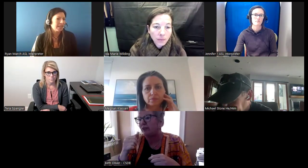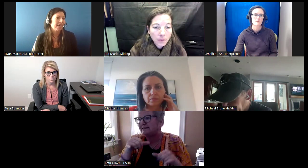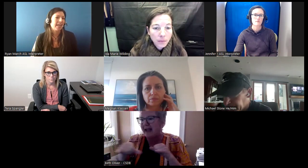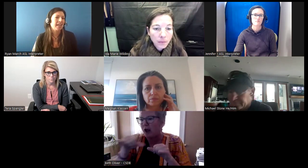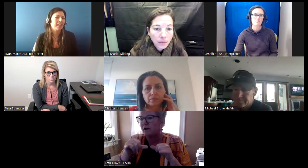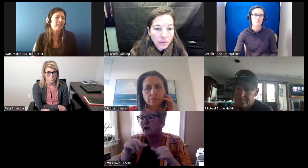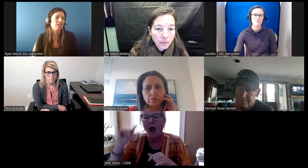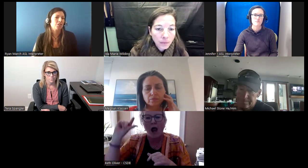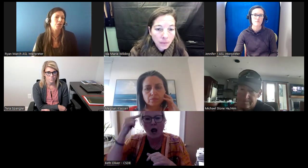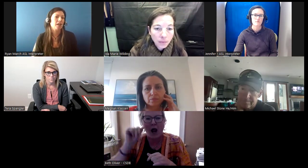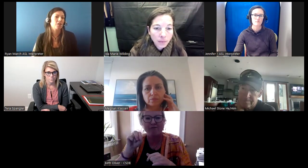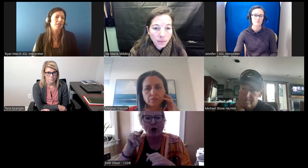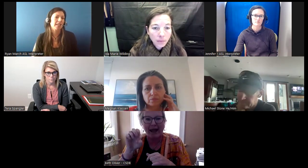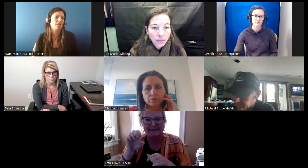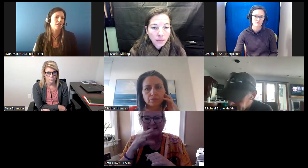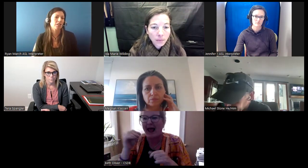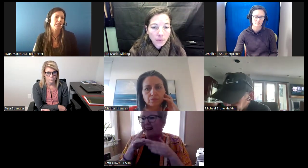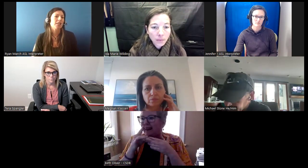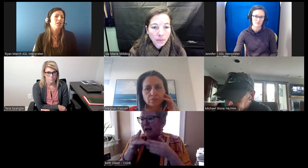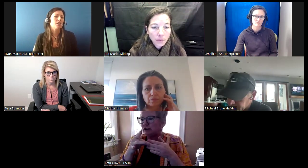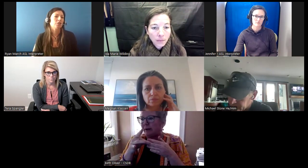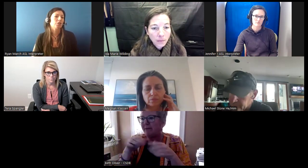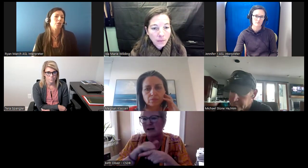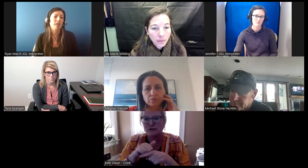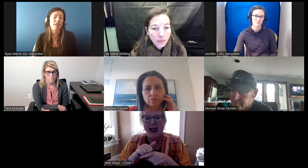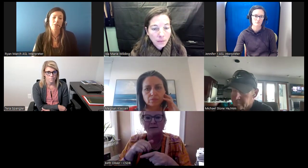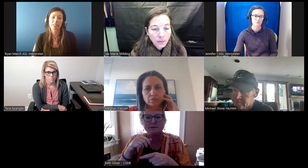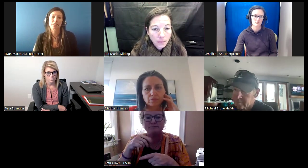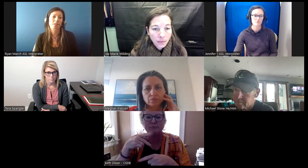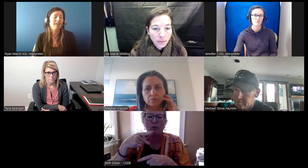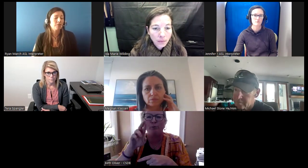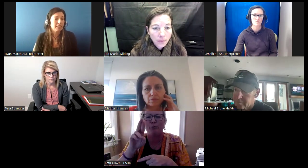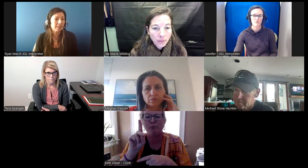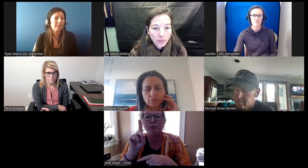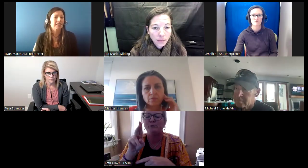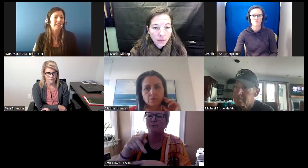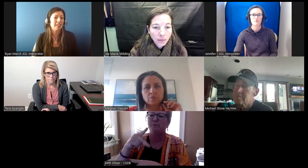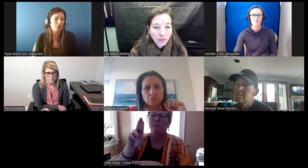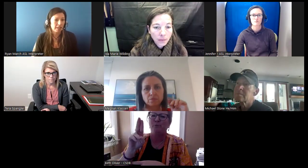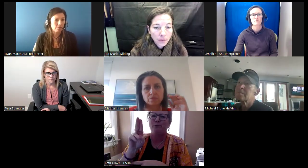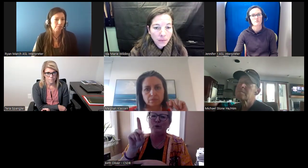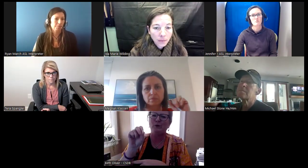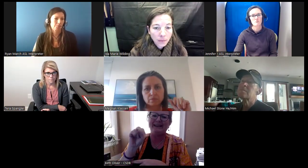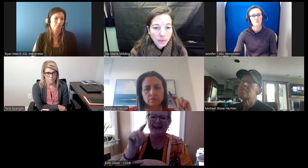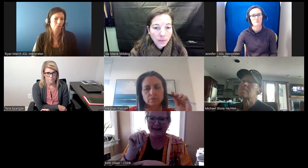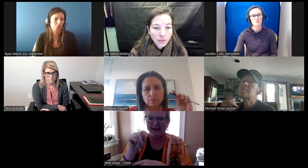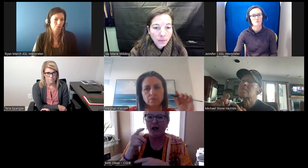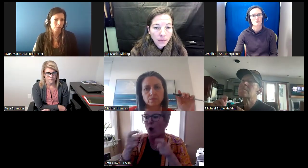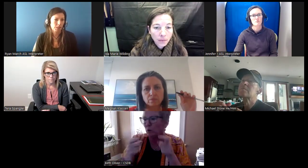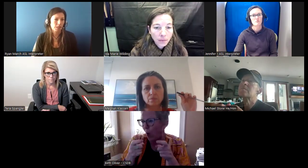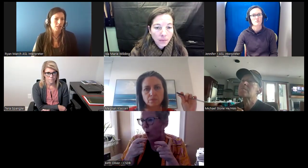practices? And do the other standards, so the governance, the leadership,